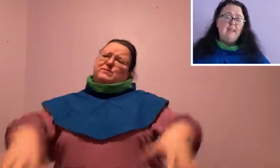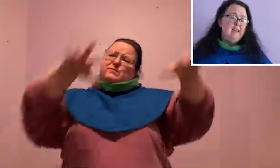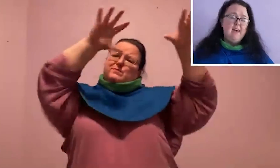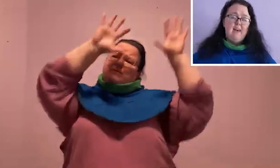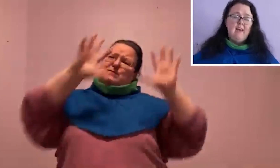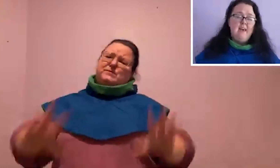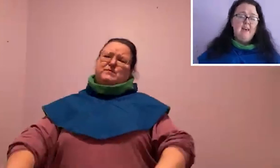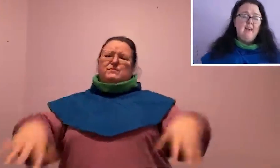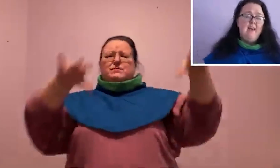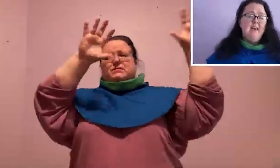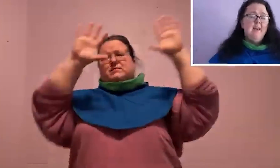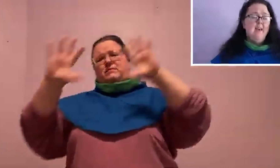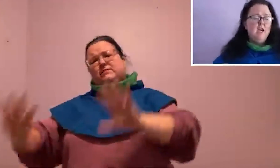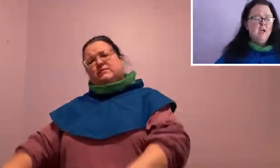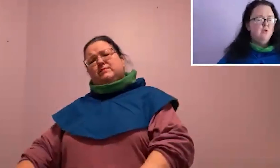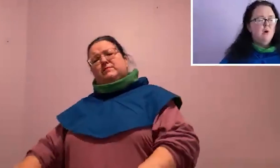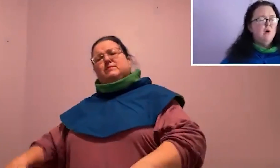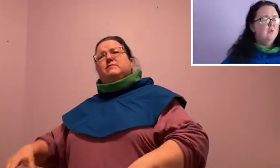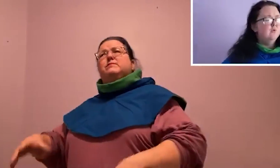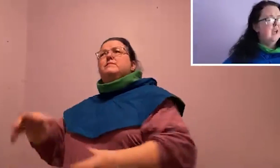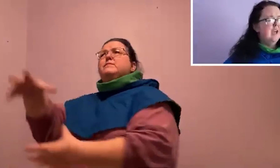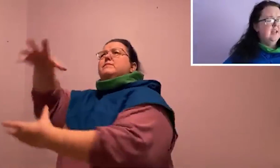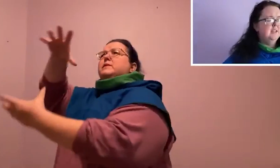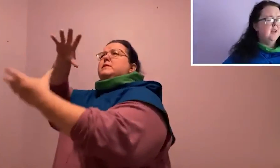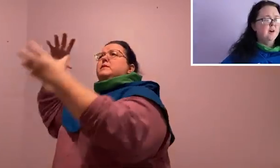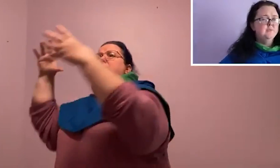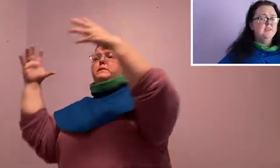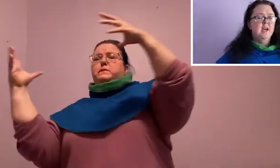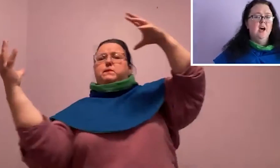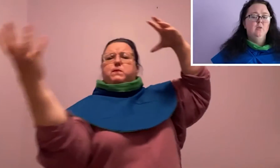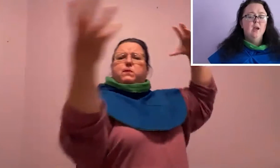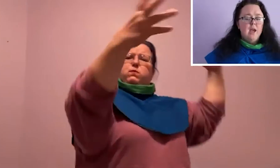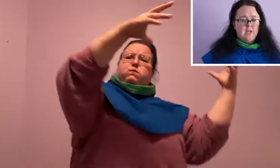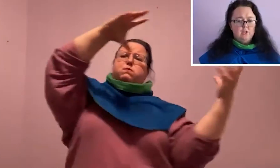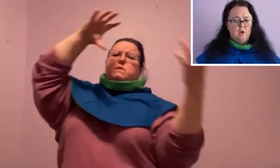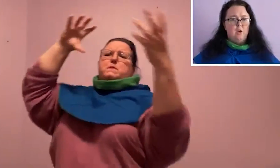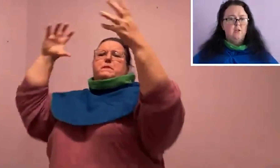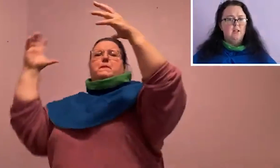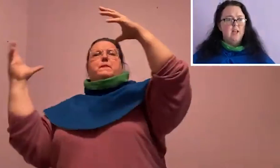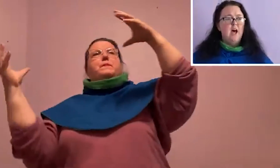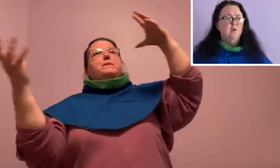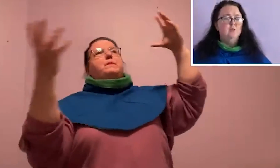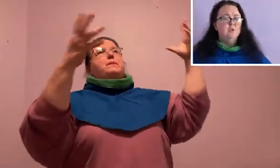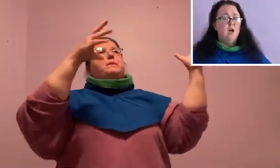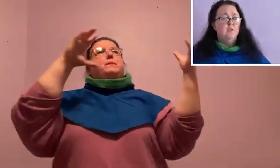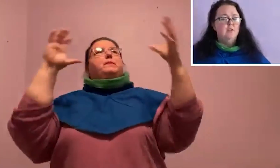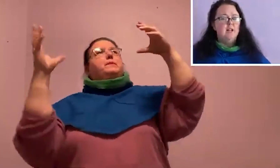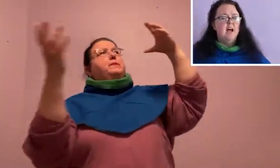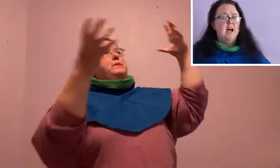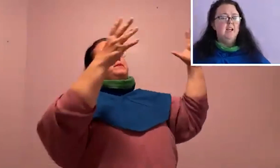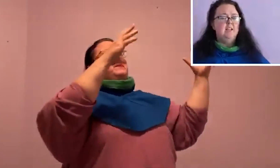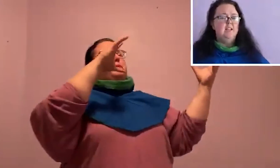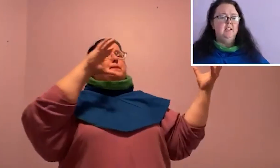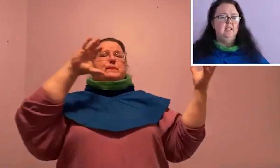Hey, hey, and all the rain comes down and all the clouds are